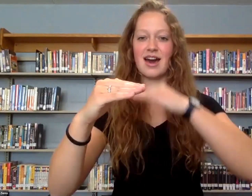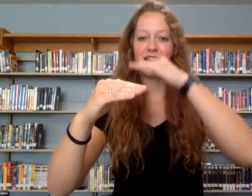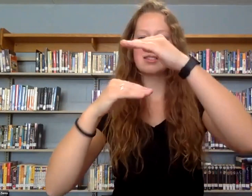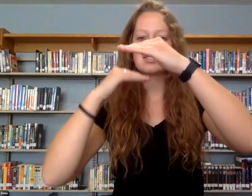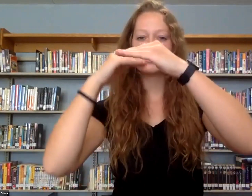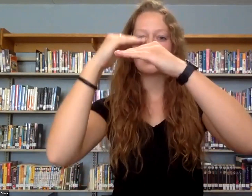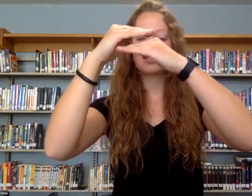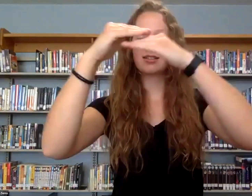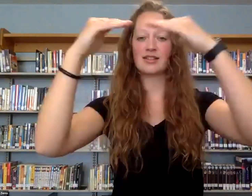Skies